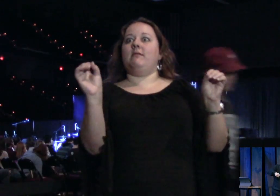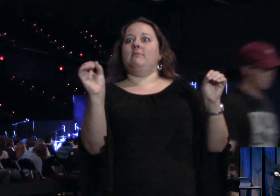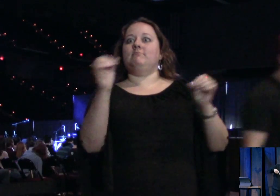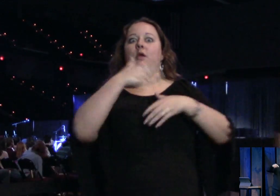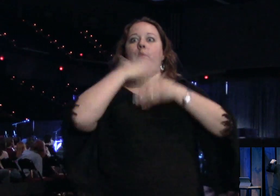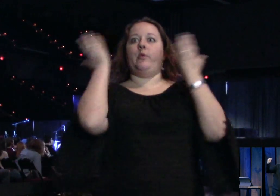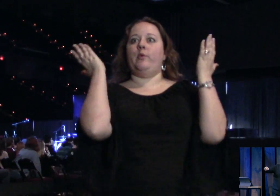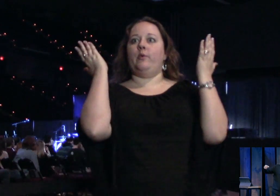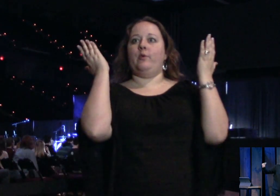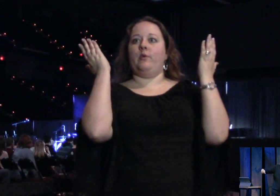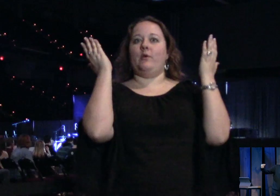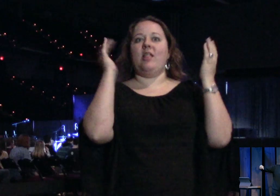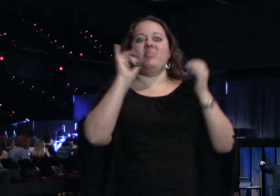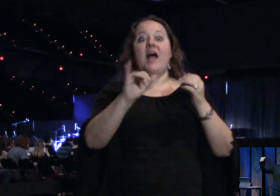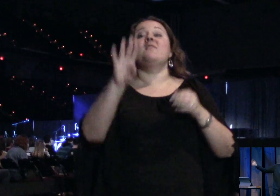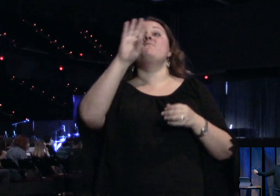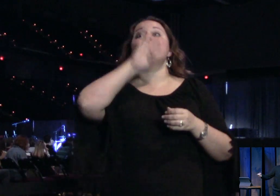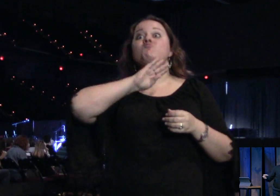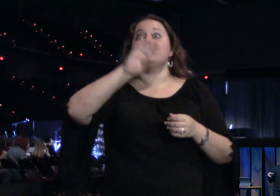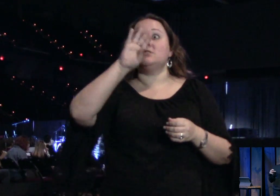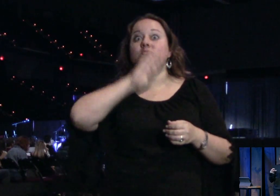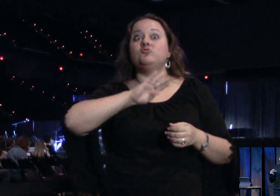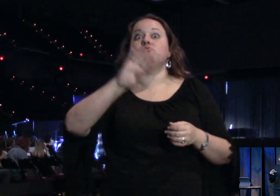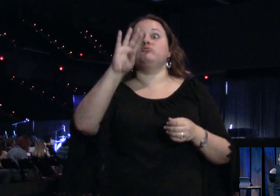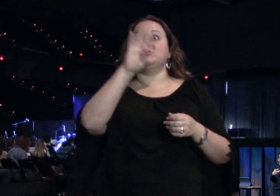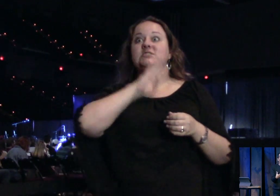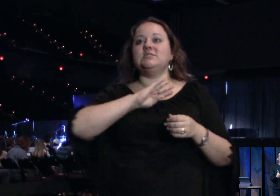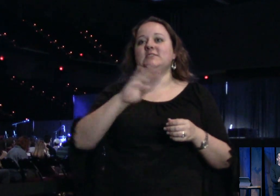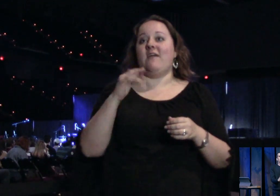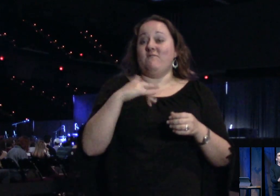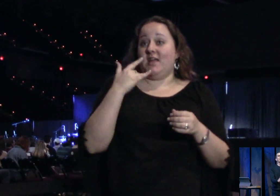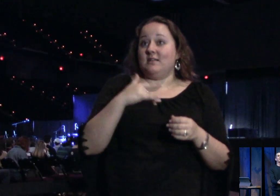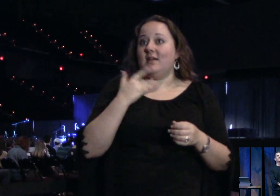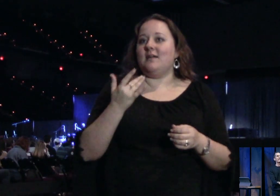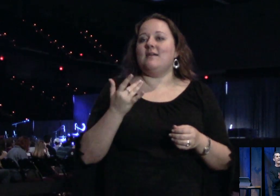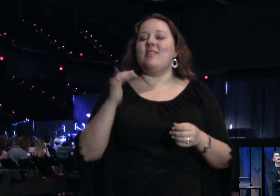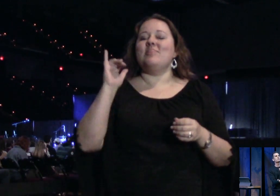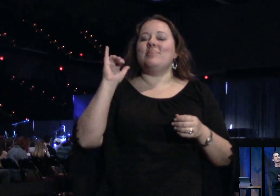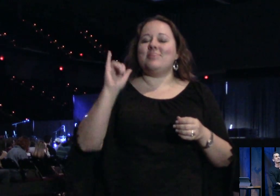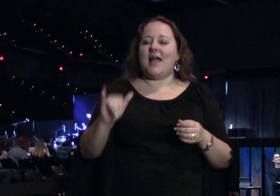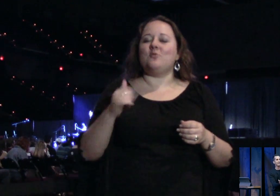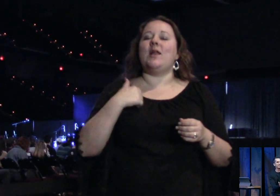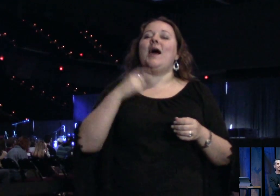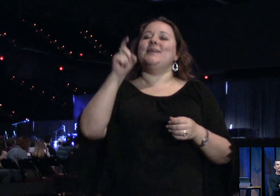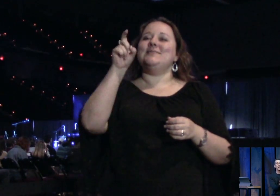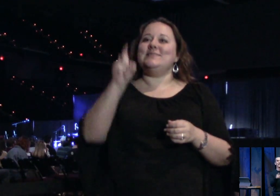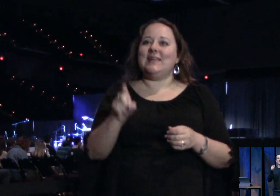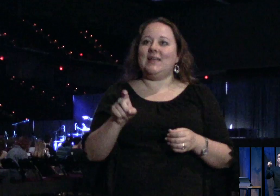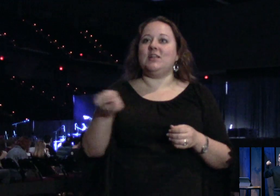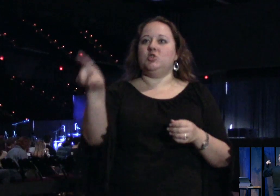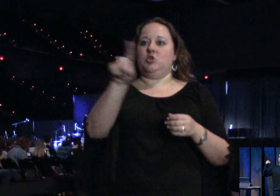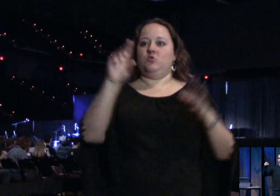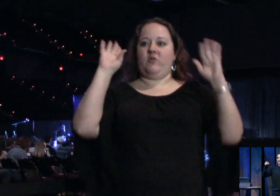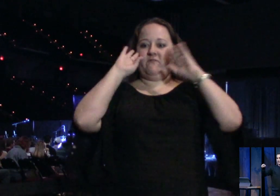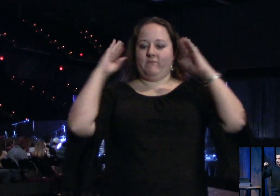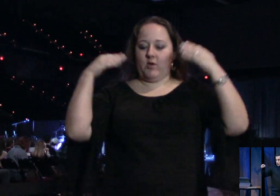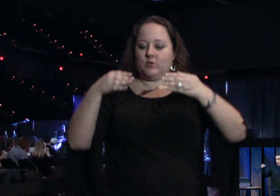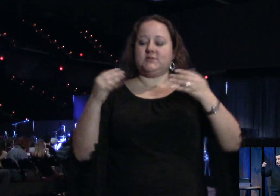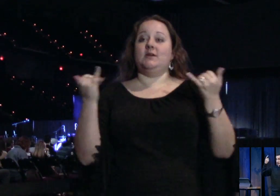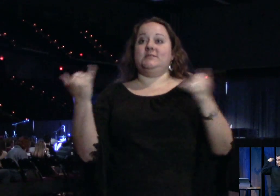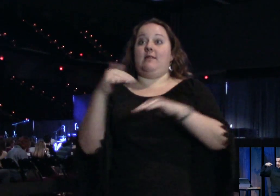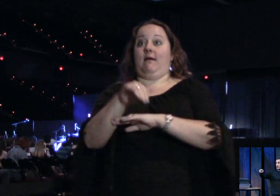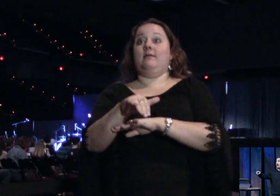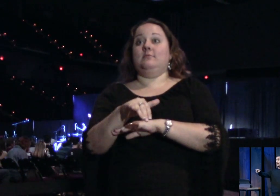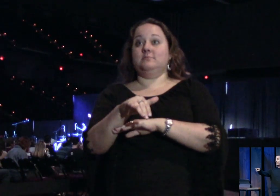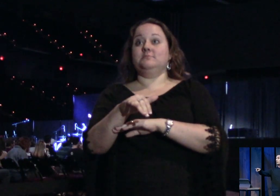you open your hand, you realize you've grabbed nothing. That frustratingly empty feeling is what I need